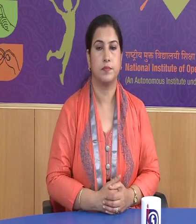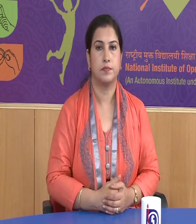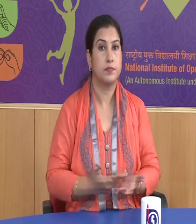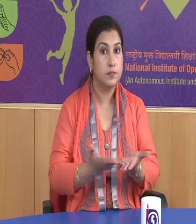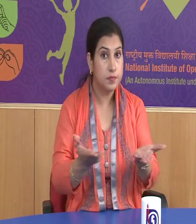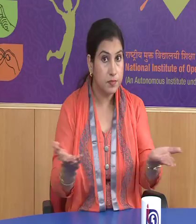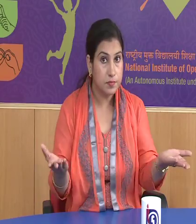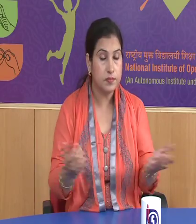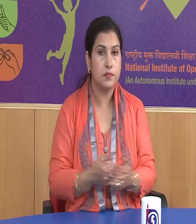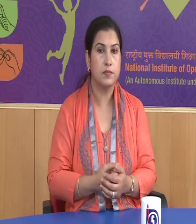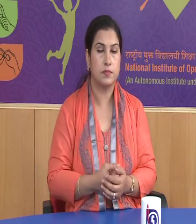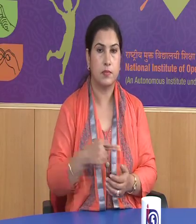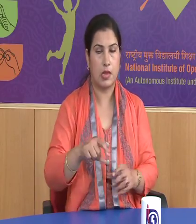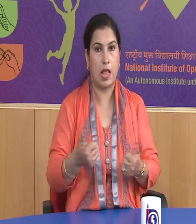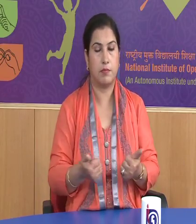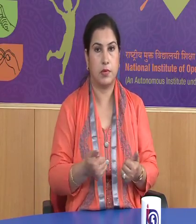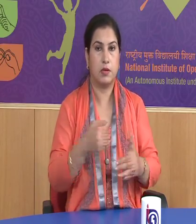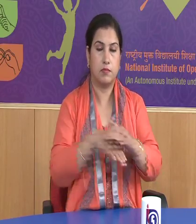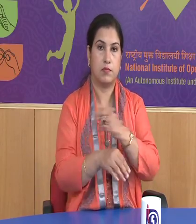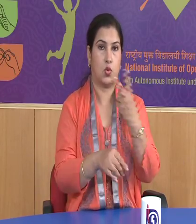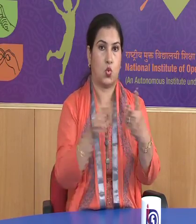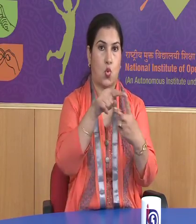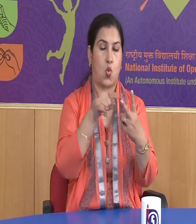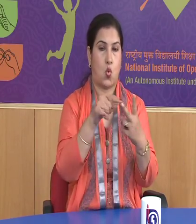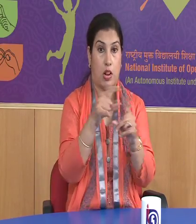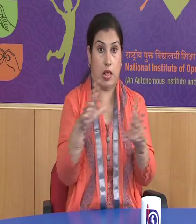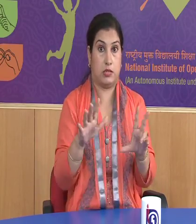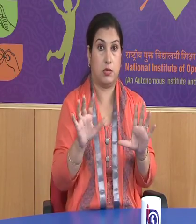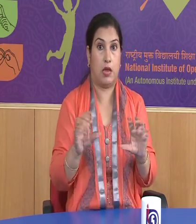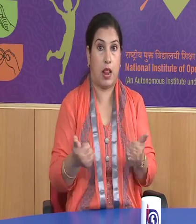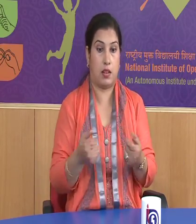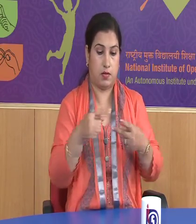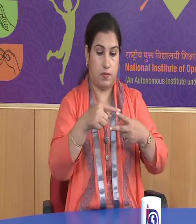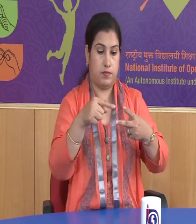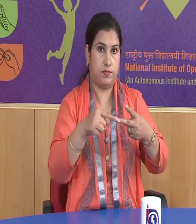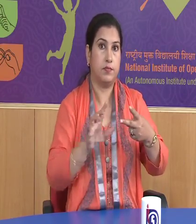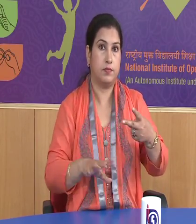Learners, there can be two types of dangers before a country.